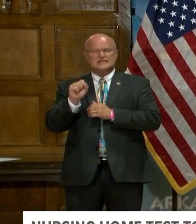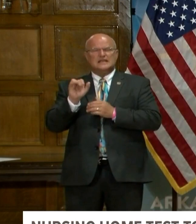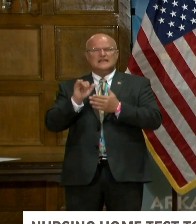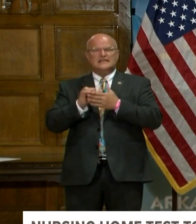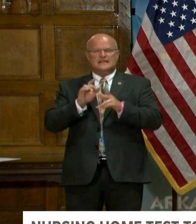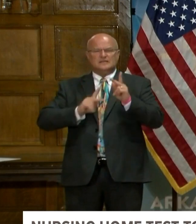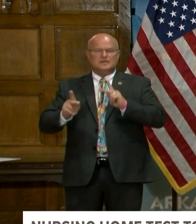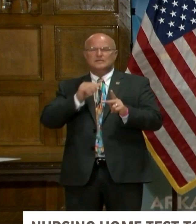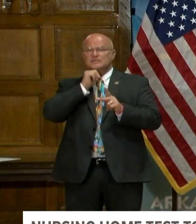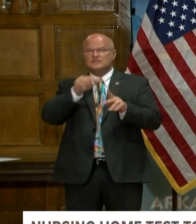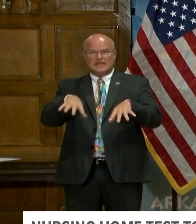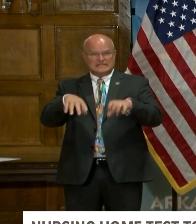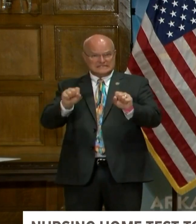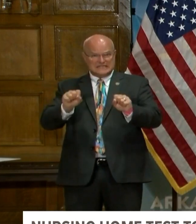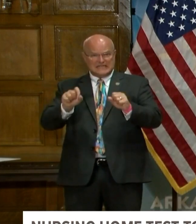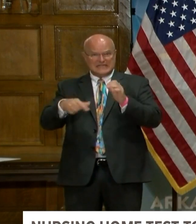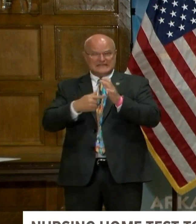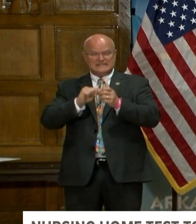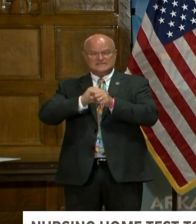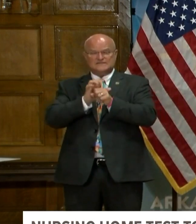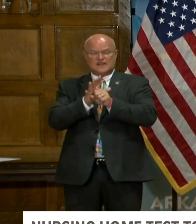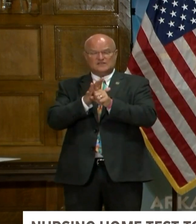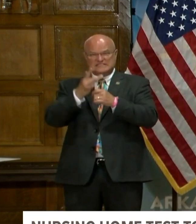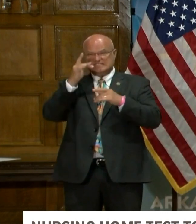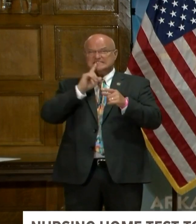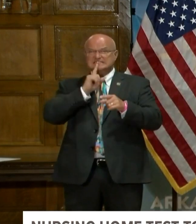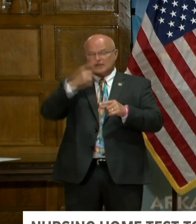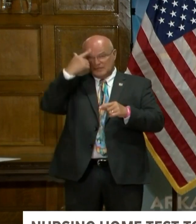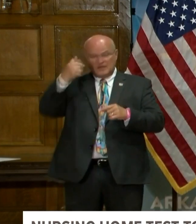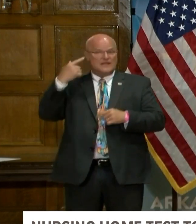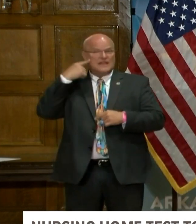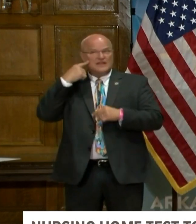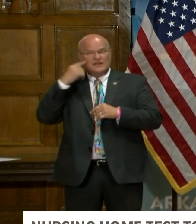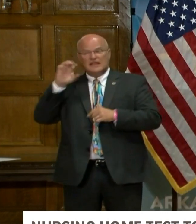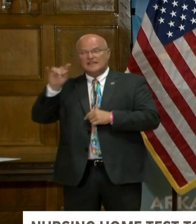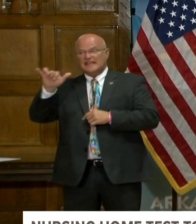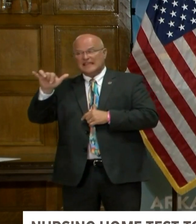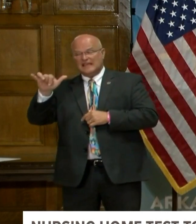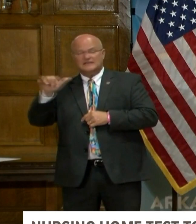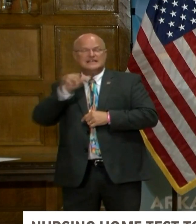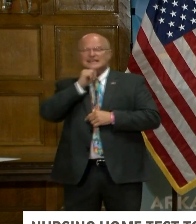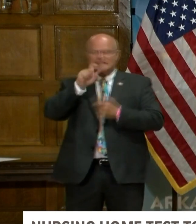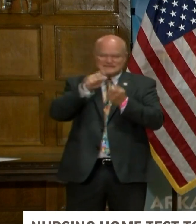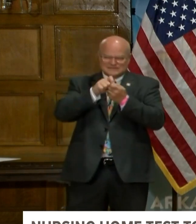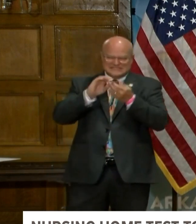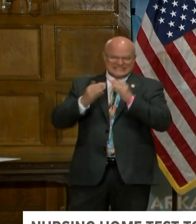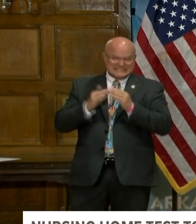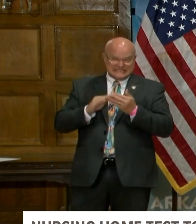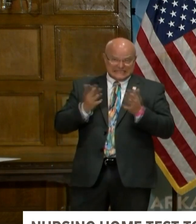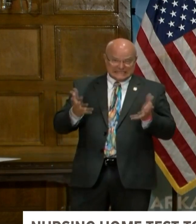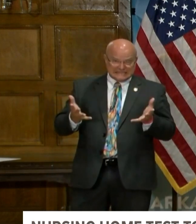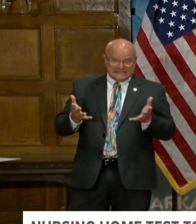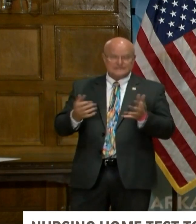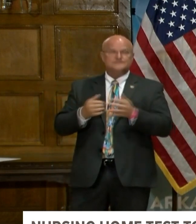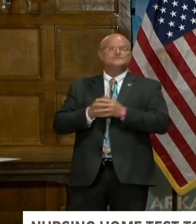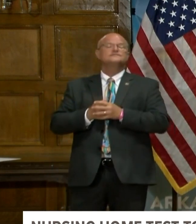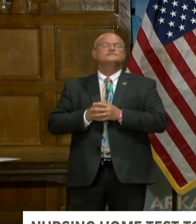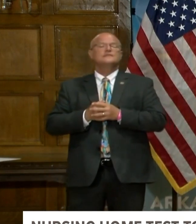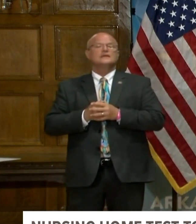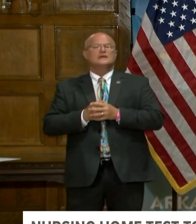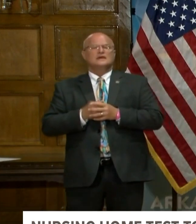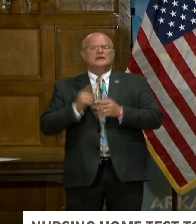that their residents are not taking this virus seriously because they're just hearing the county numbers and not how many cases are actually within their